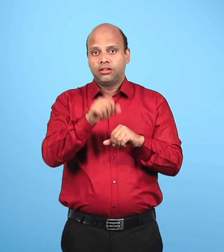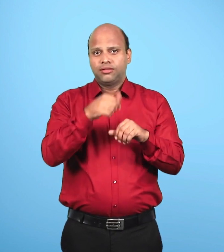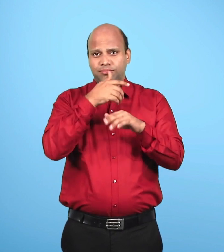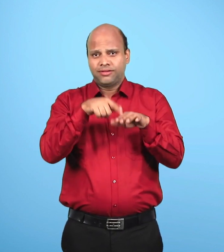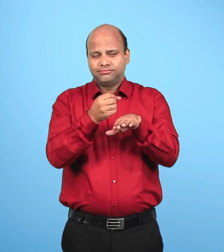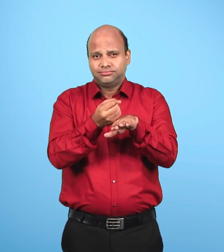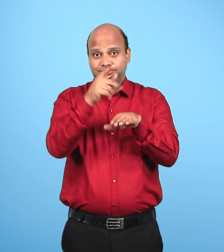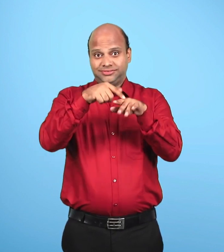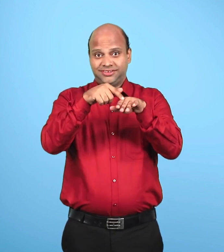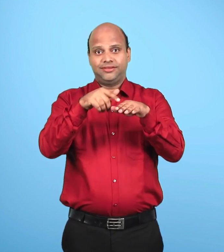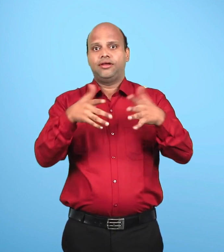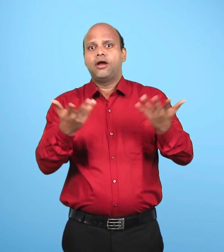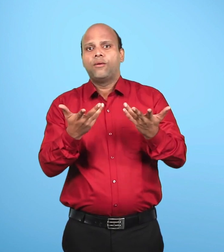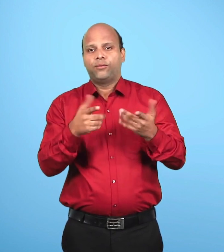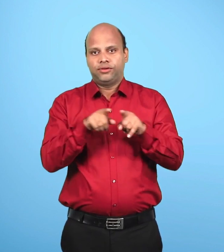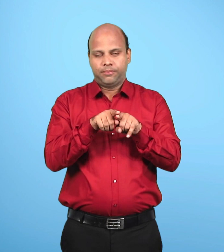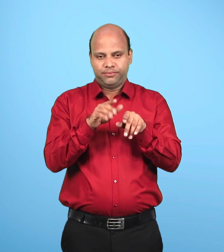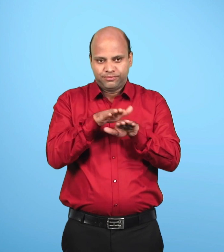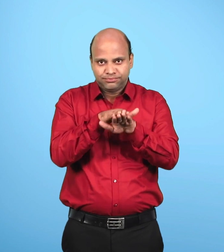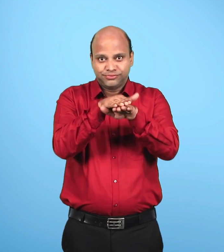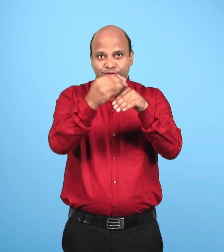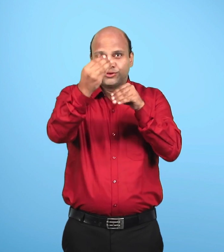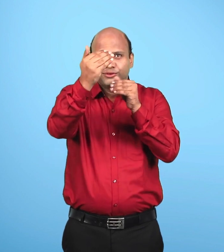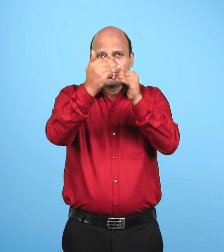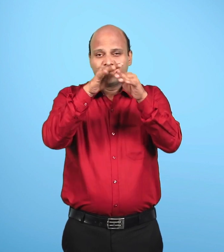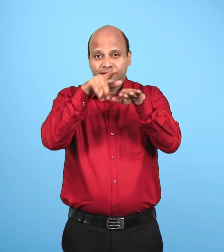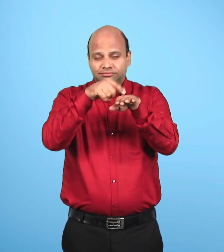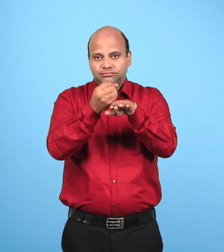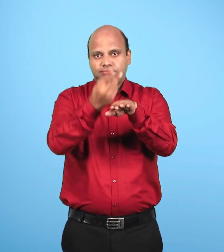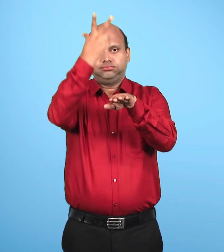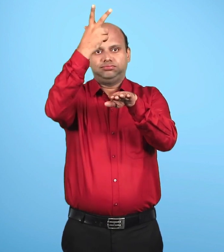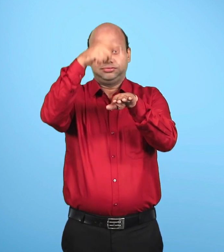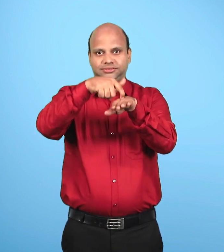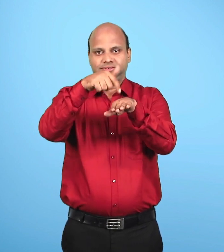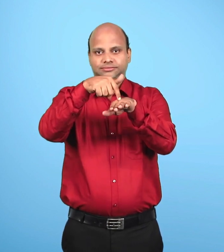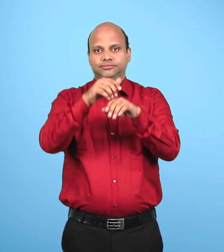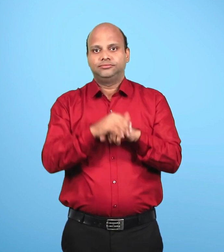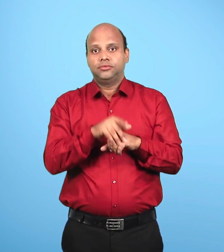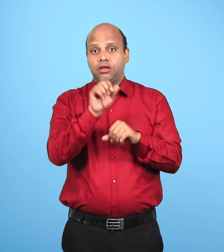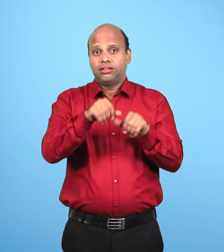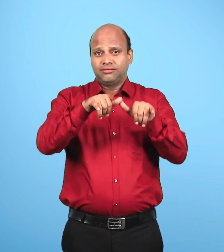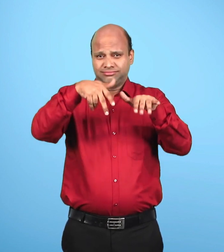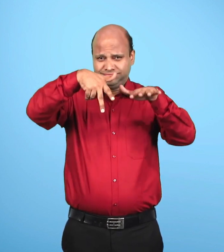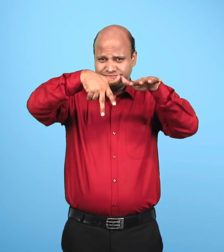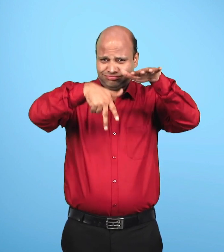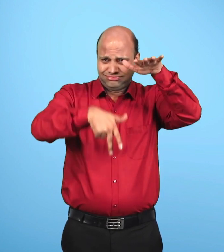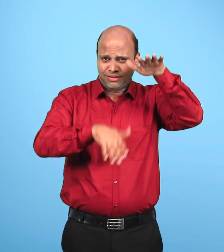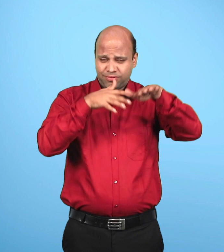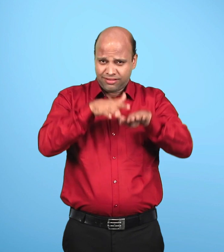This allows them to breathe in air when they swim near the surface of water. They can stay inside the